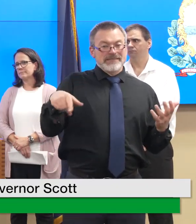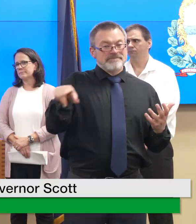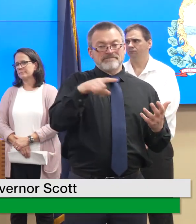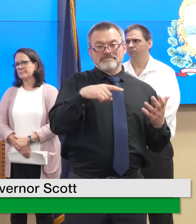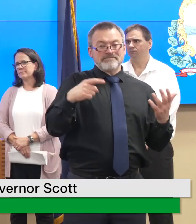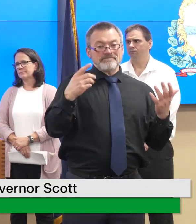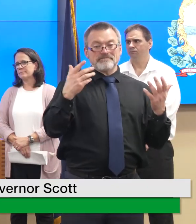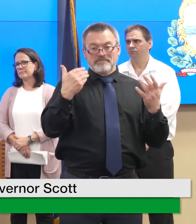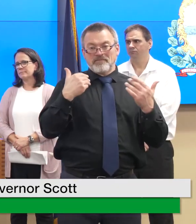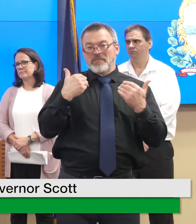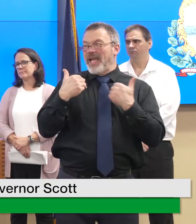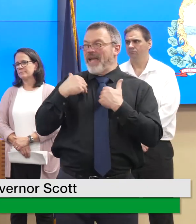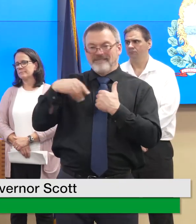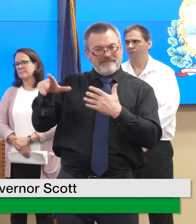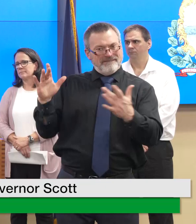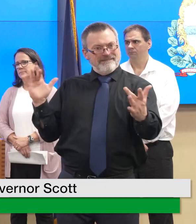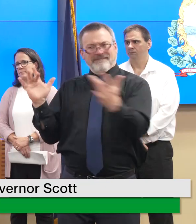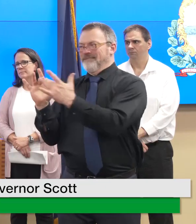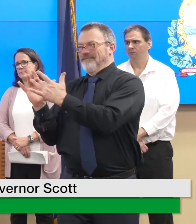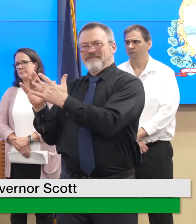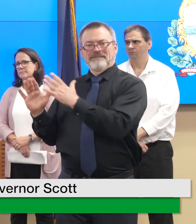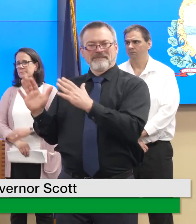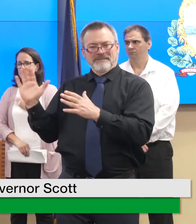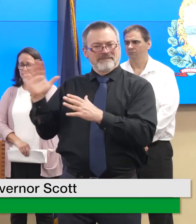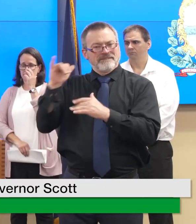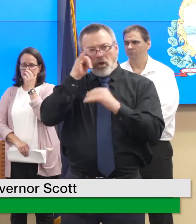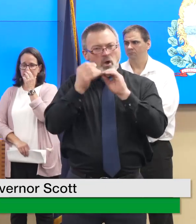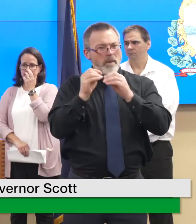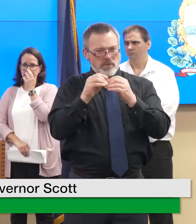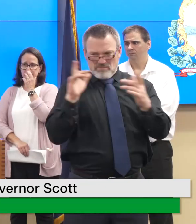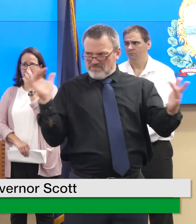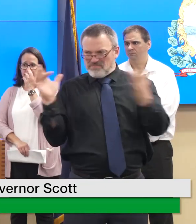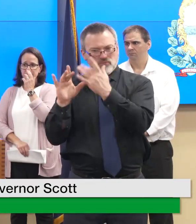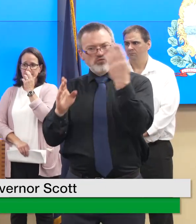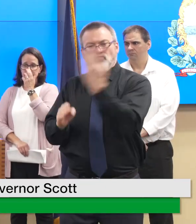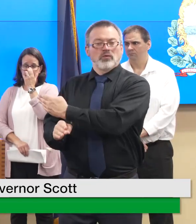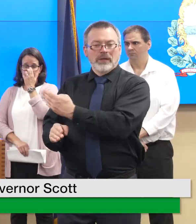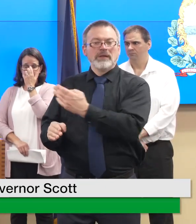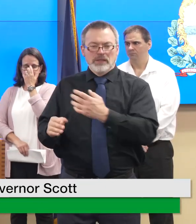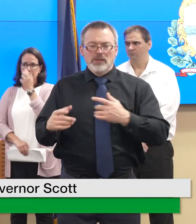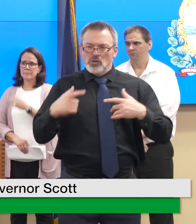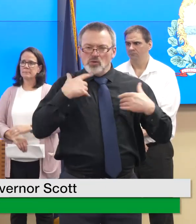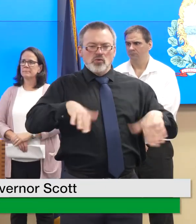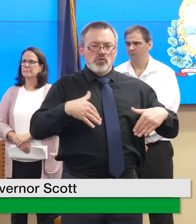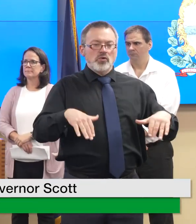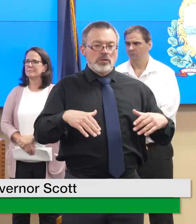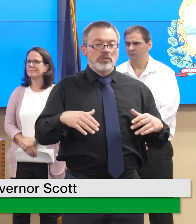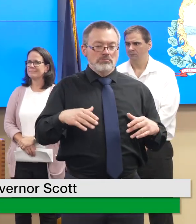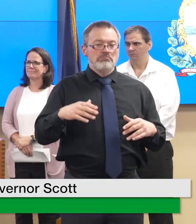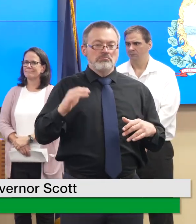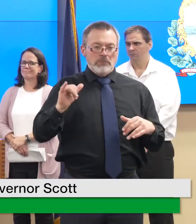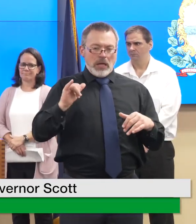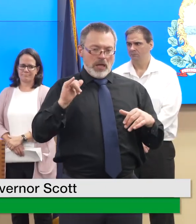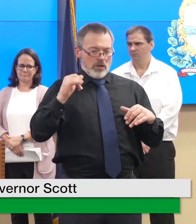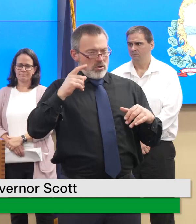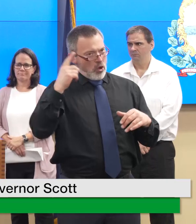like Eric, myself, Mike Cannon. So I want to start by saying that there's always somebody watching the weather,